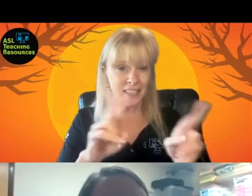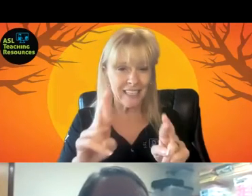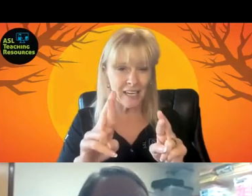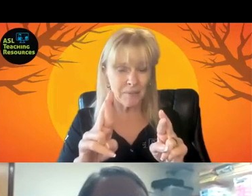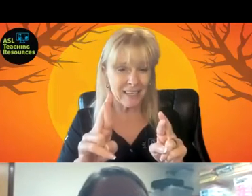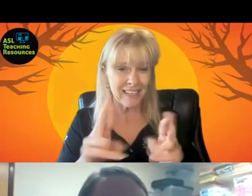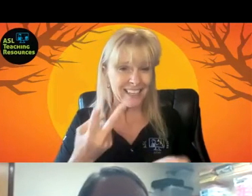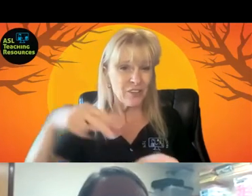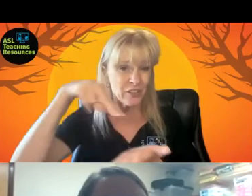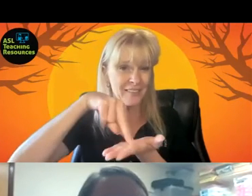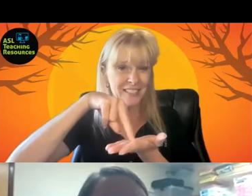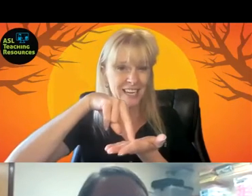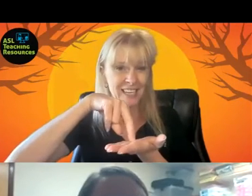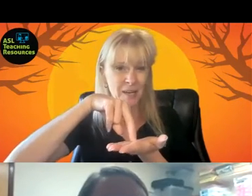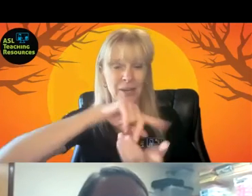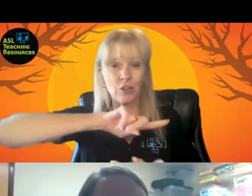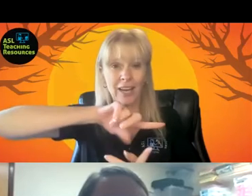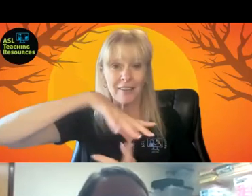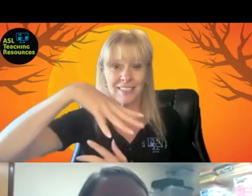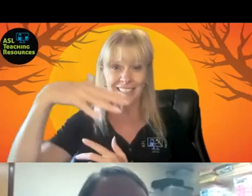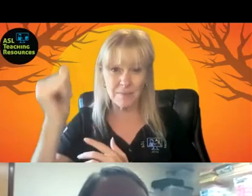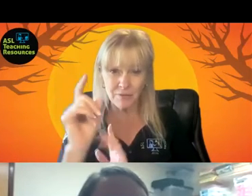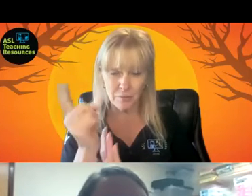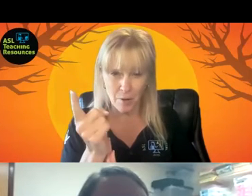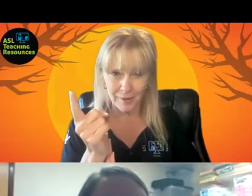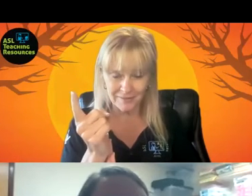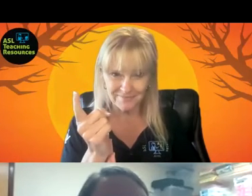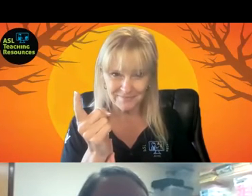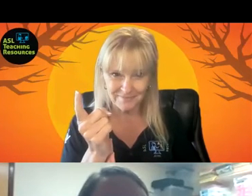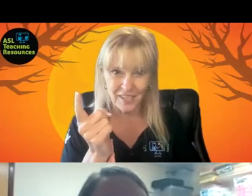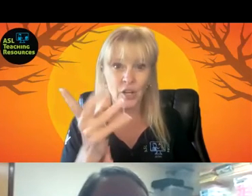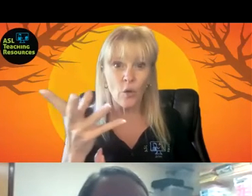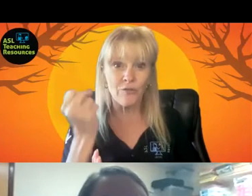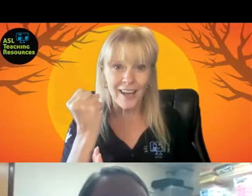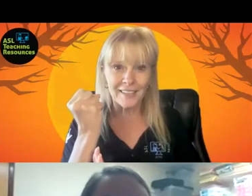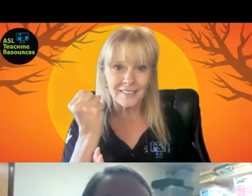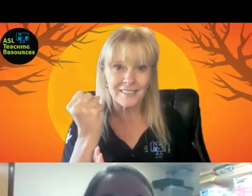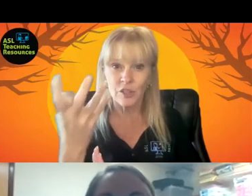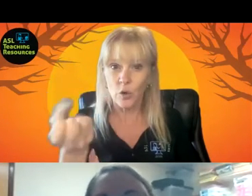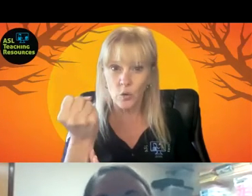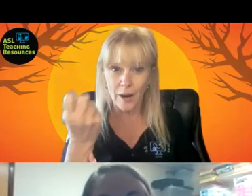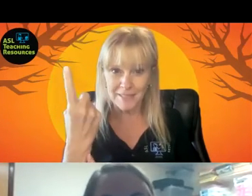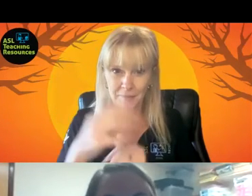you got to get up. You're going to have to stand up and you're going to have to leave me for a moment and go grab